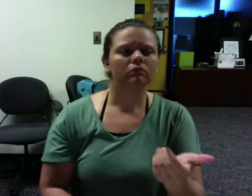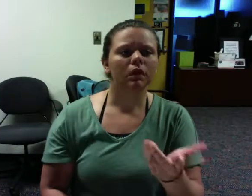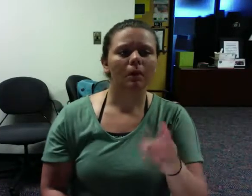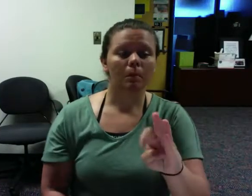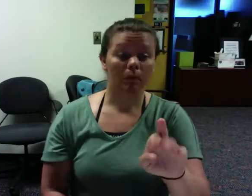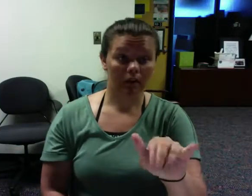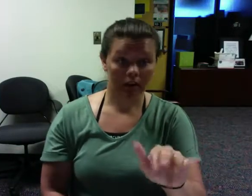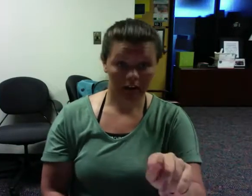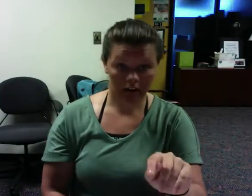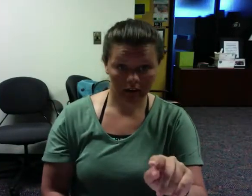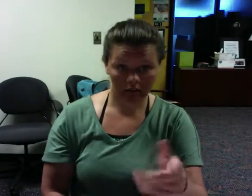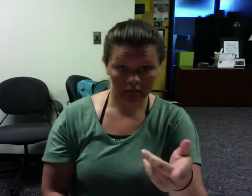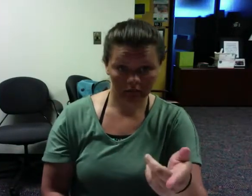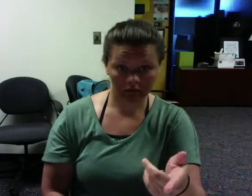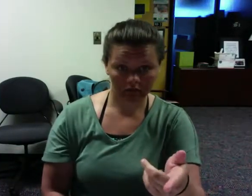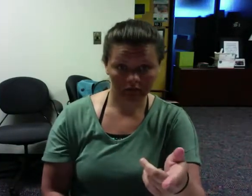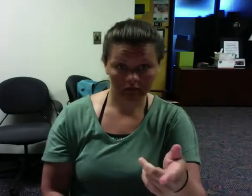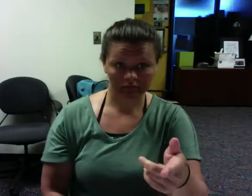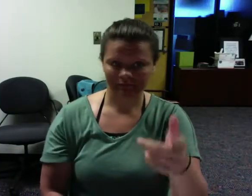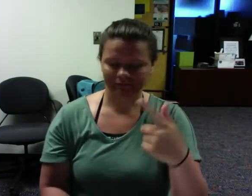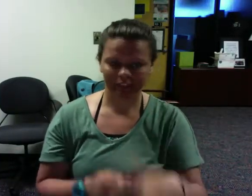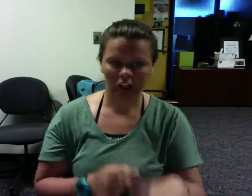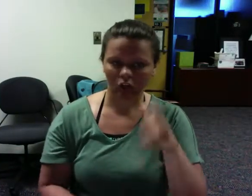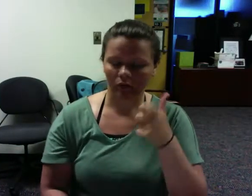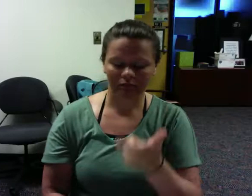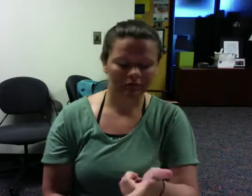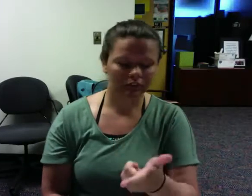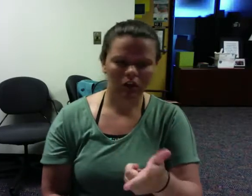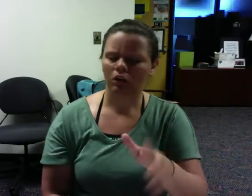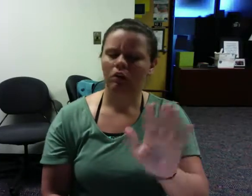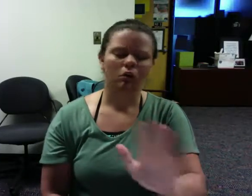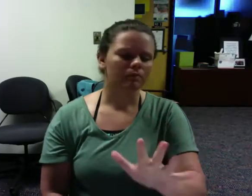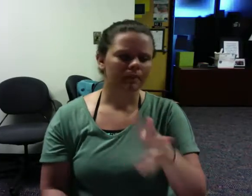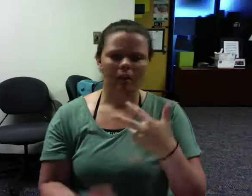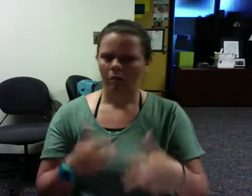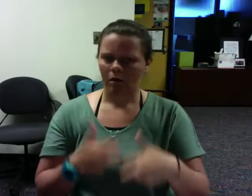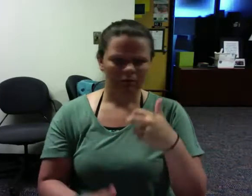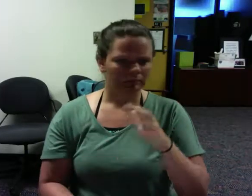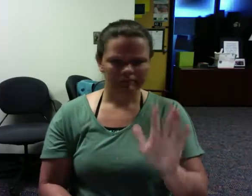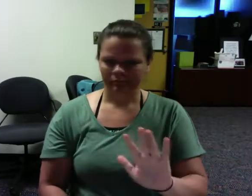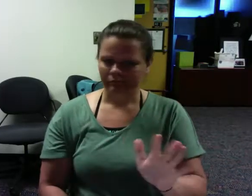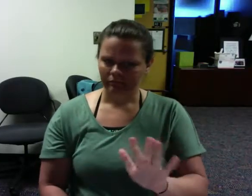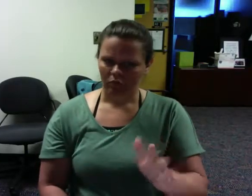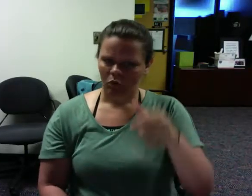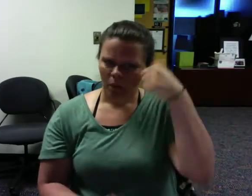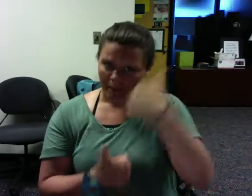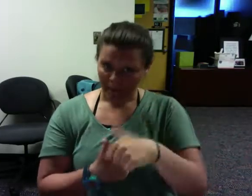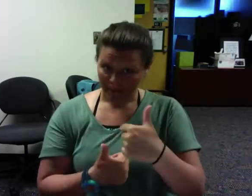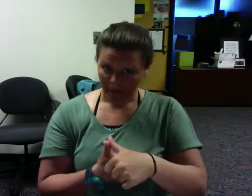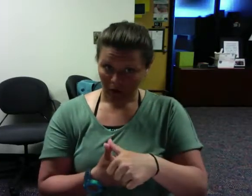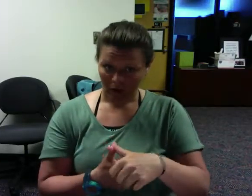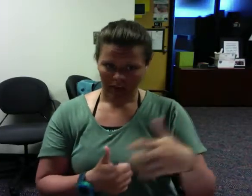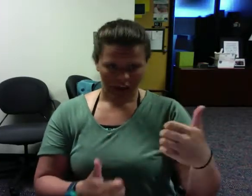Now, they didn't have problems with that. Remember, they had a trained army that had the red coats, and they were ready to go. What was their other problem,